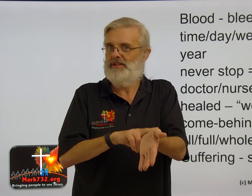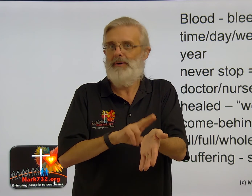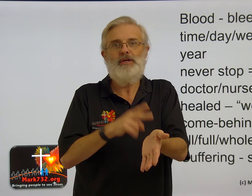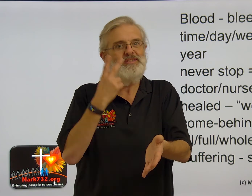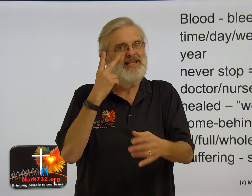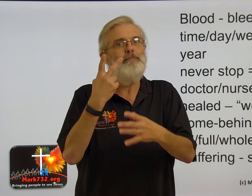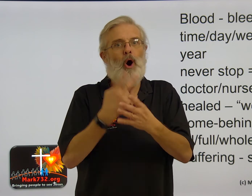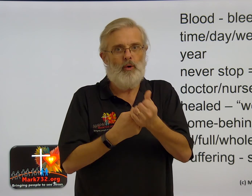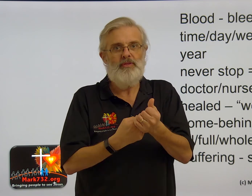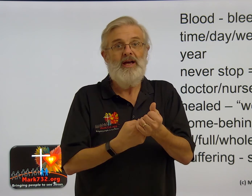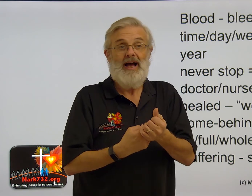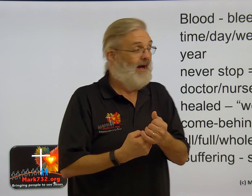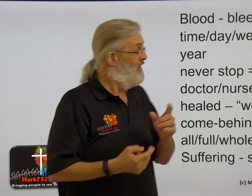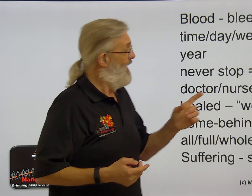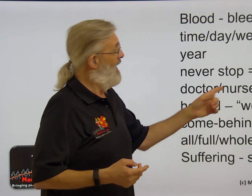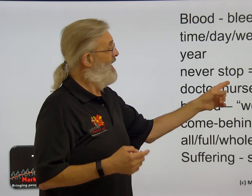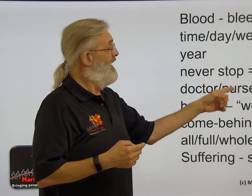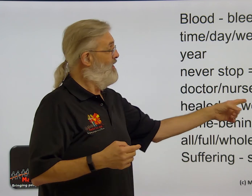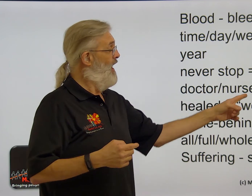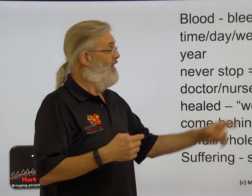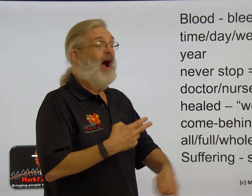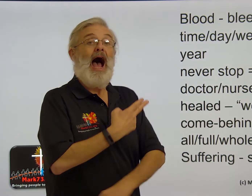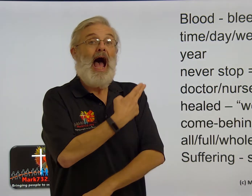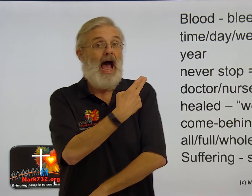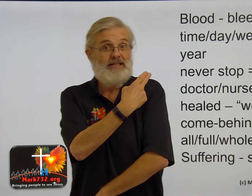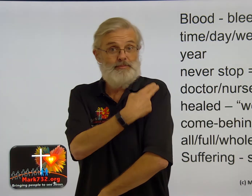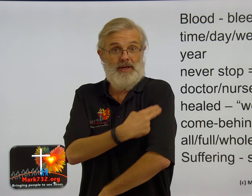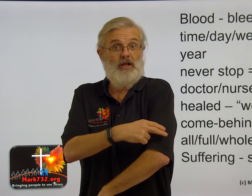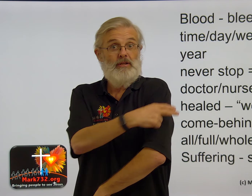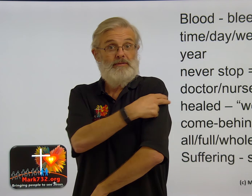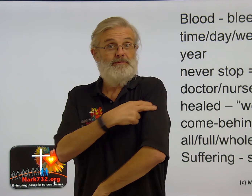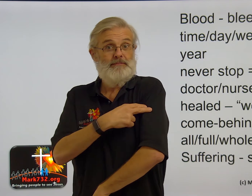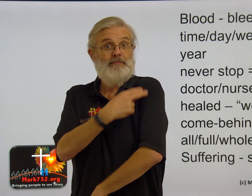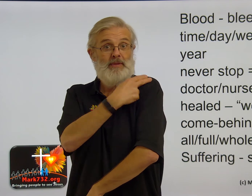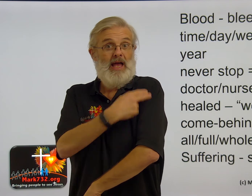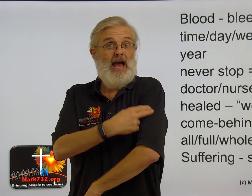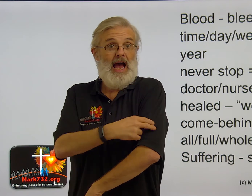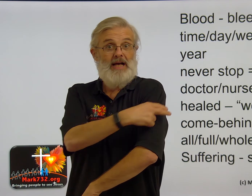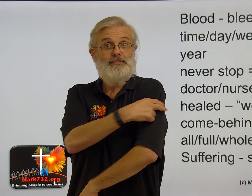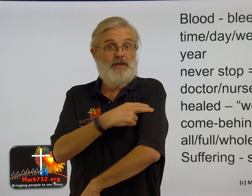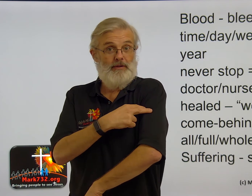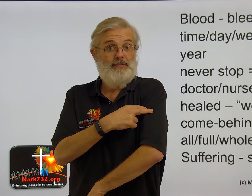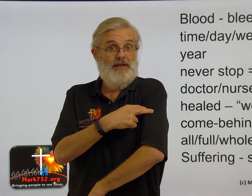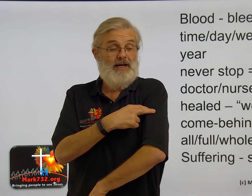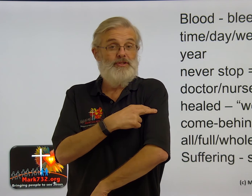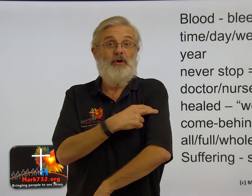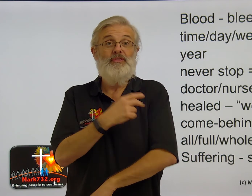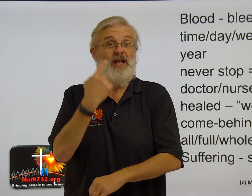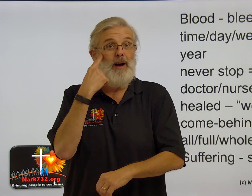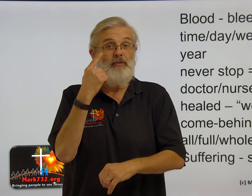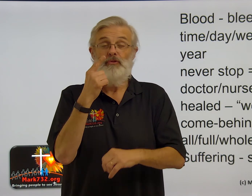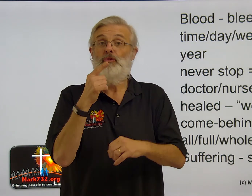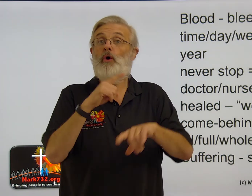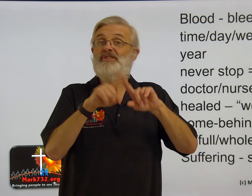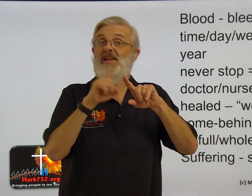you'll see both. Then you have hospital. And so think about those